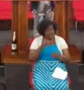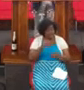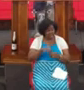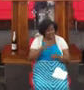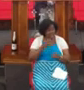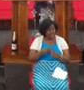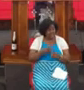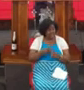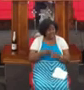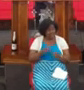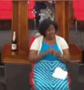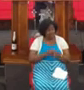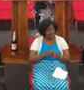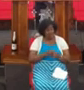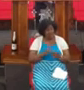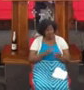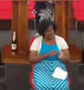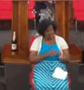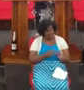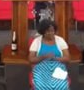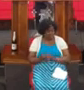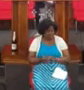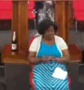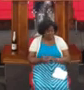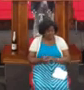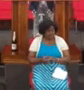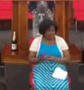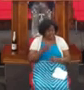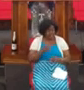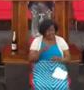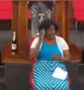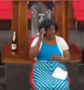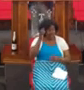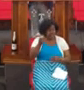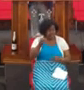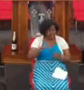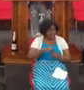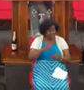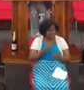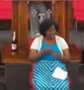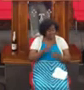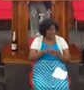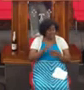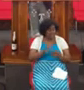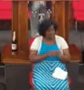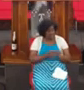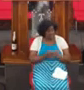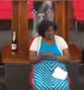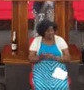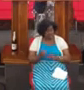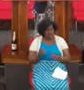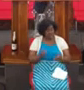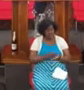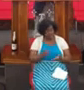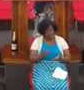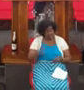have prophesied in the name of Jesus. They have preached in the name of Jesus. They have cast